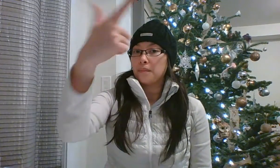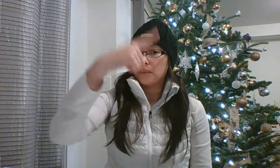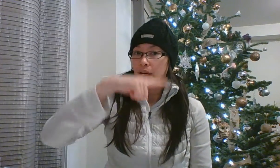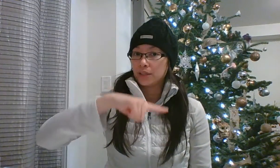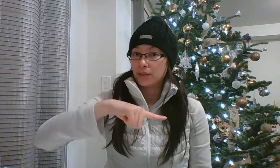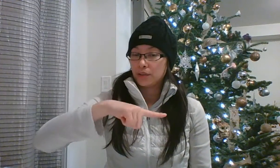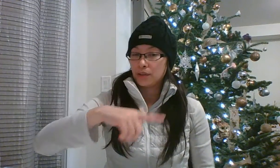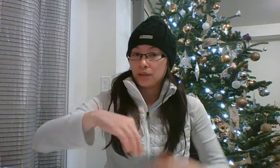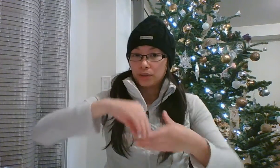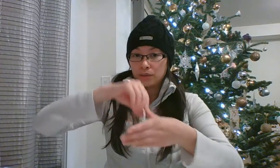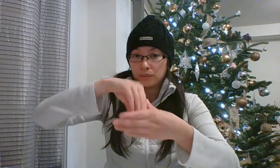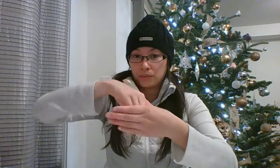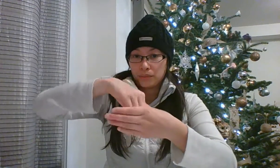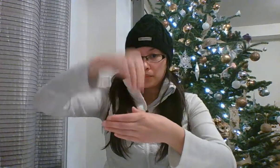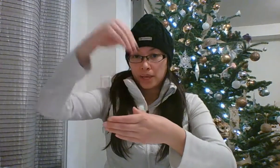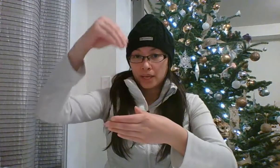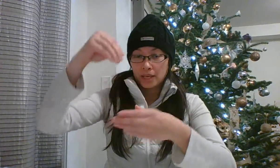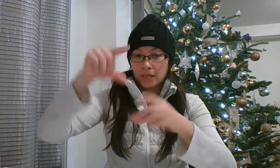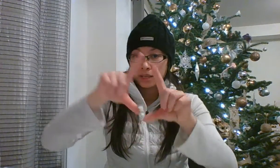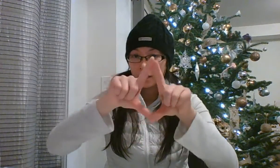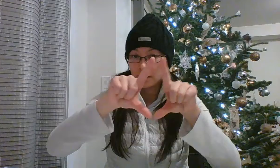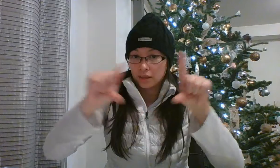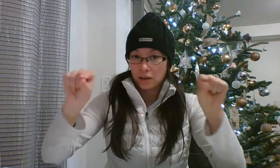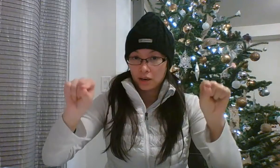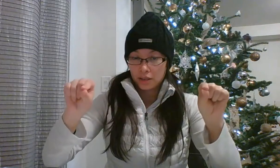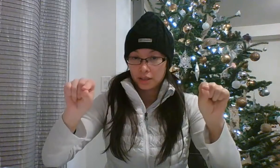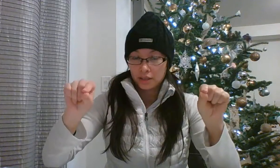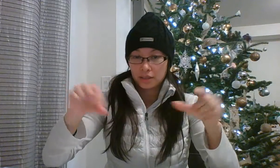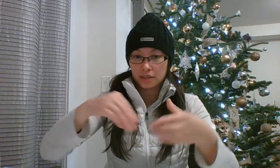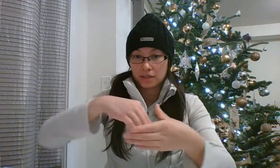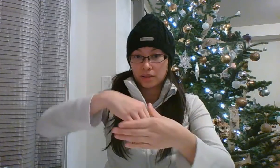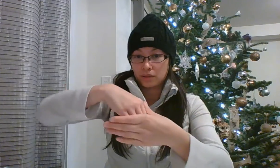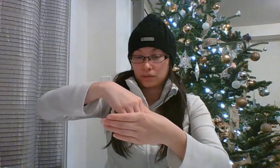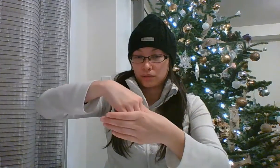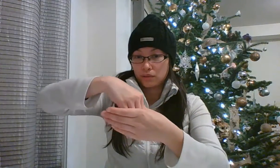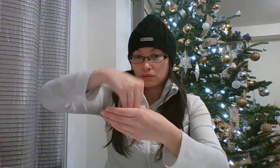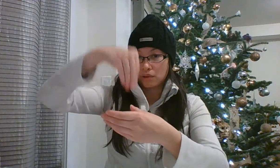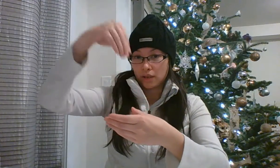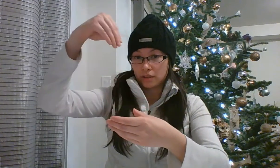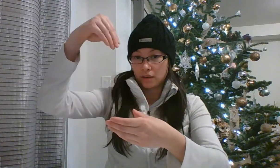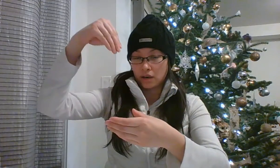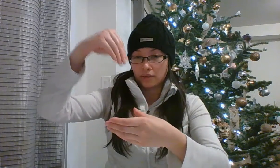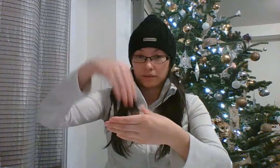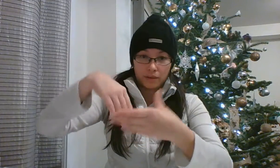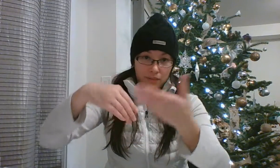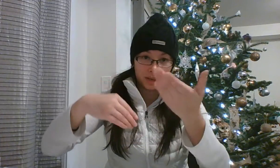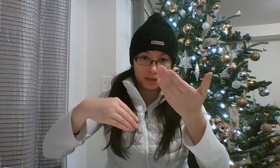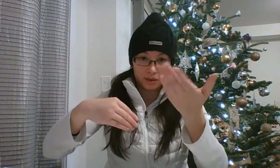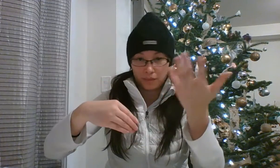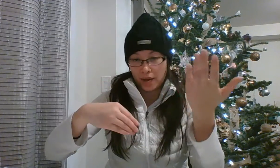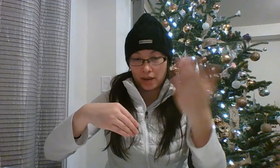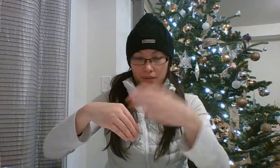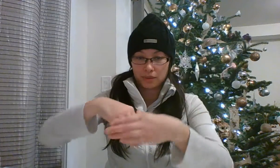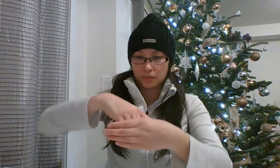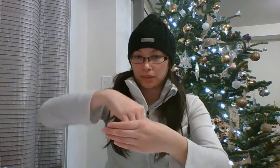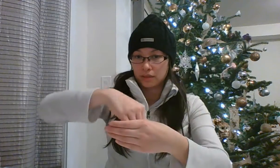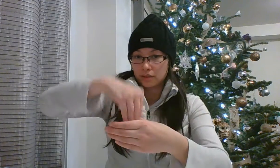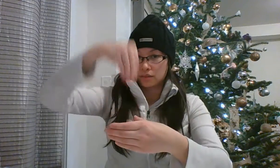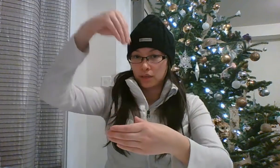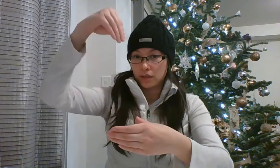my turn to pick the card. So drawing the card from a bag or something. So